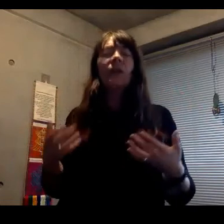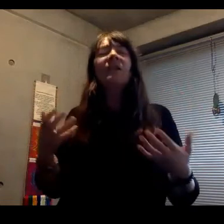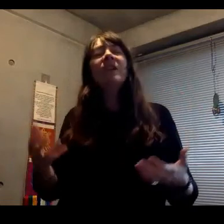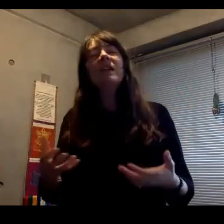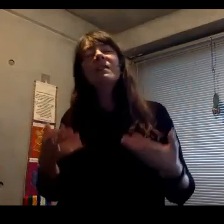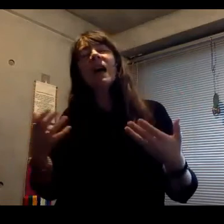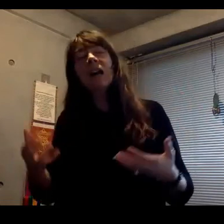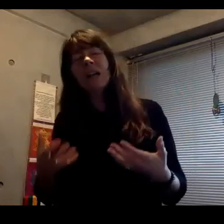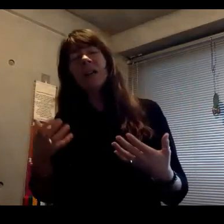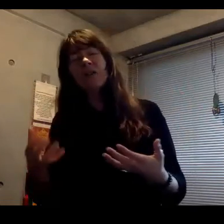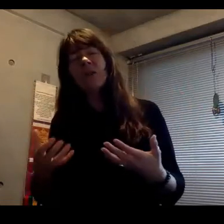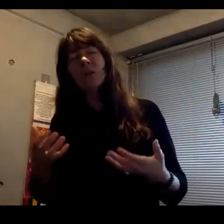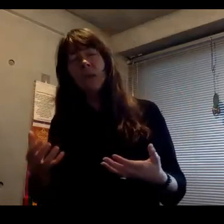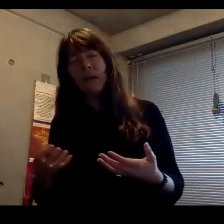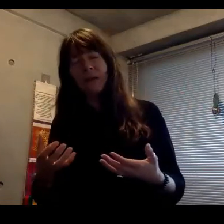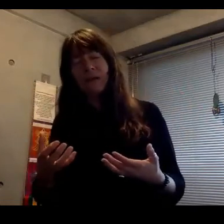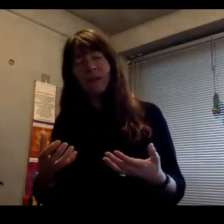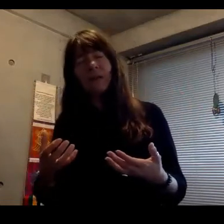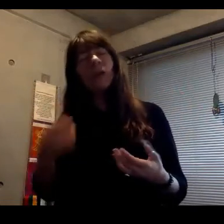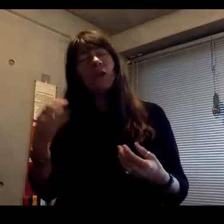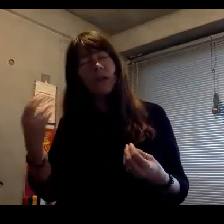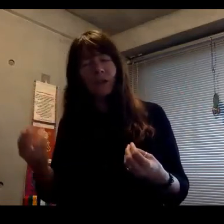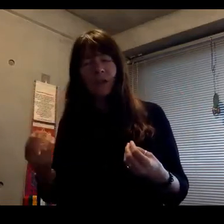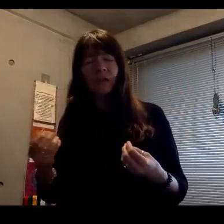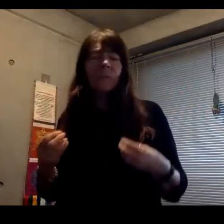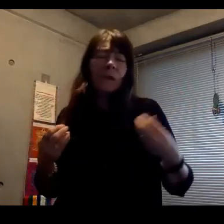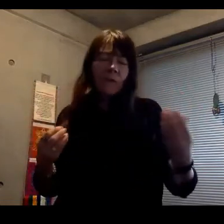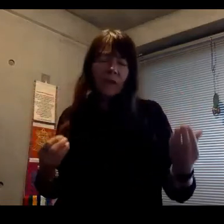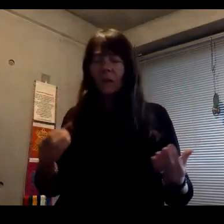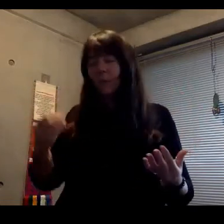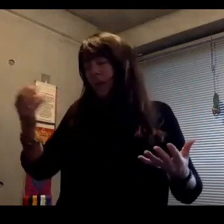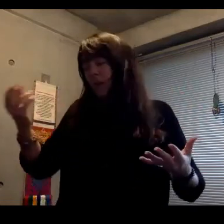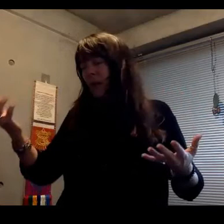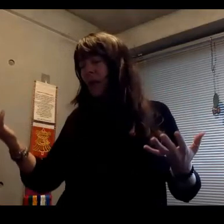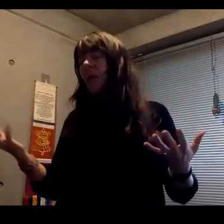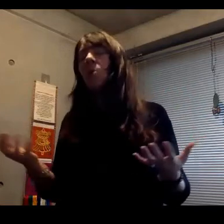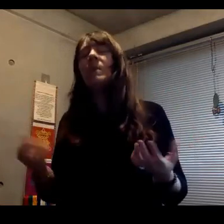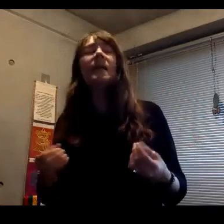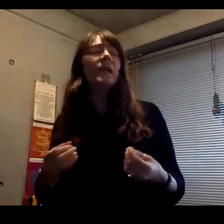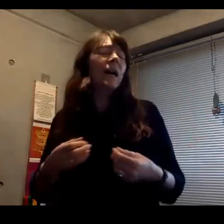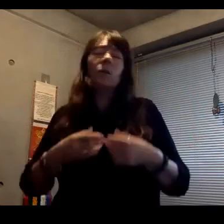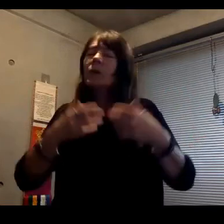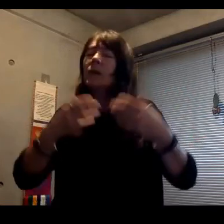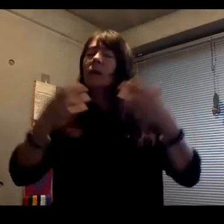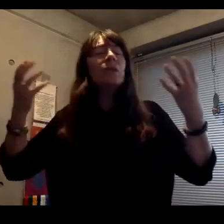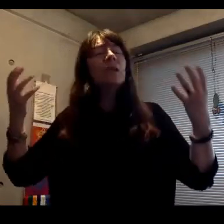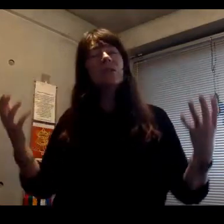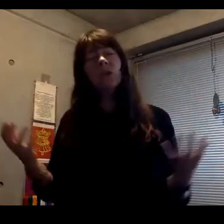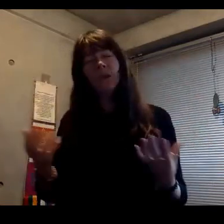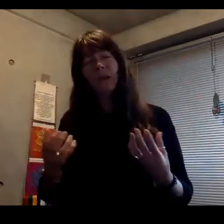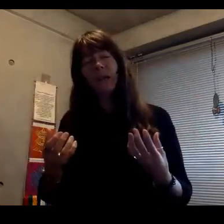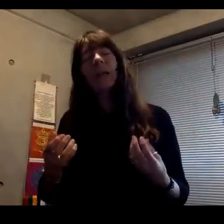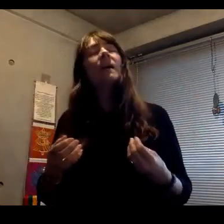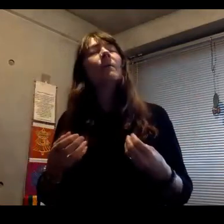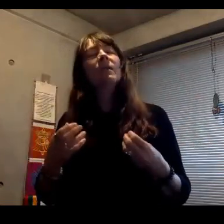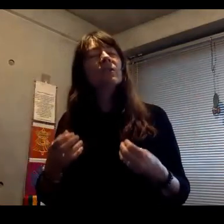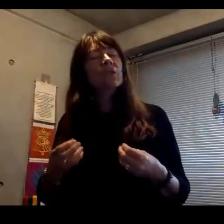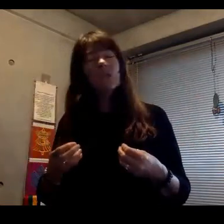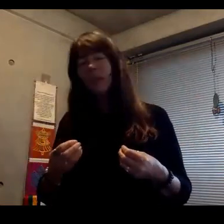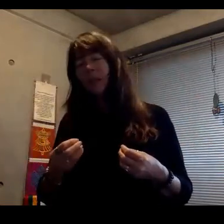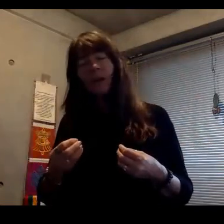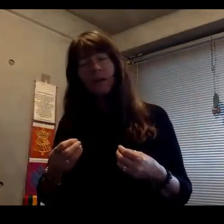They're living and dying in certain ways. They're learning things. Be a victim, be an egomaniac, whatever it is you're learning.